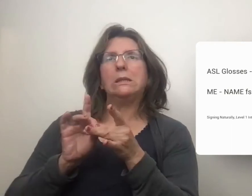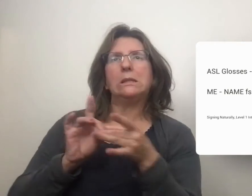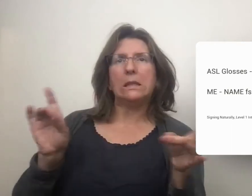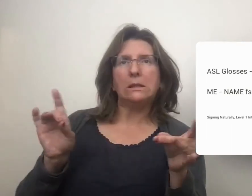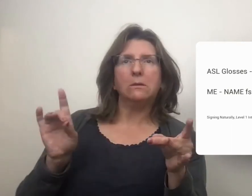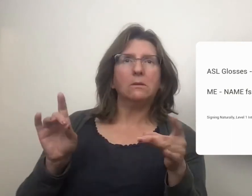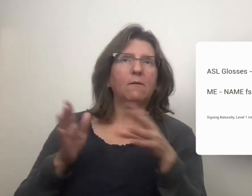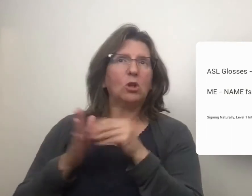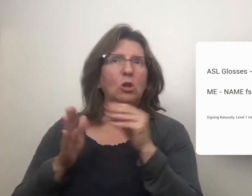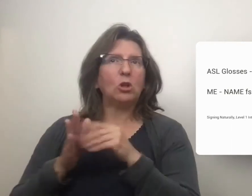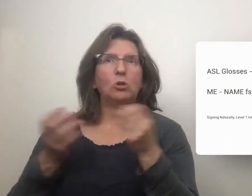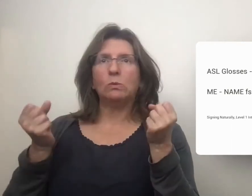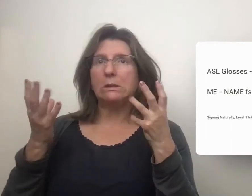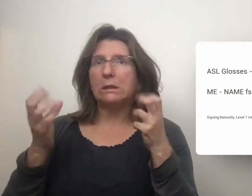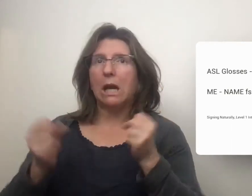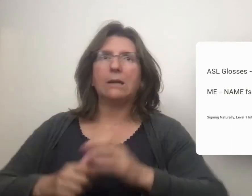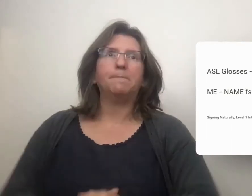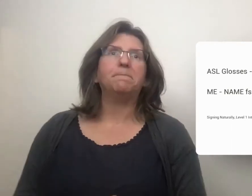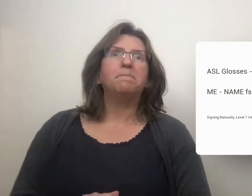Let me illustrate with a short ASL sentence.